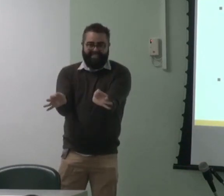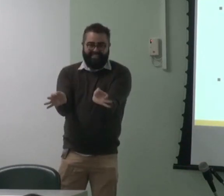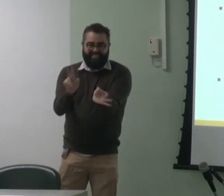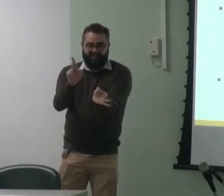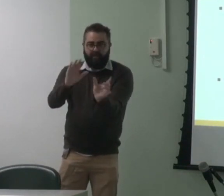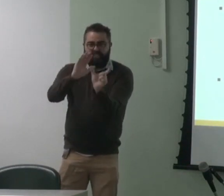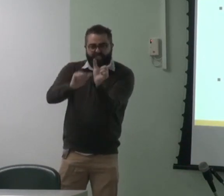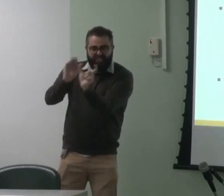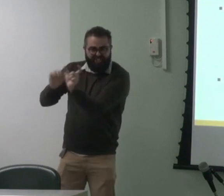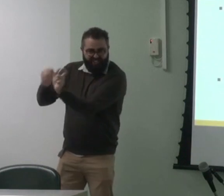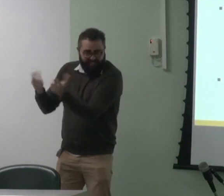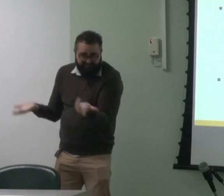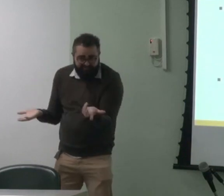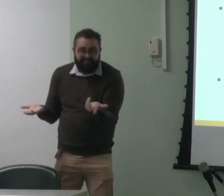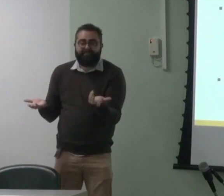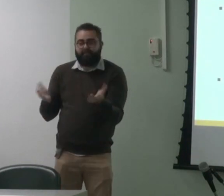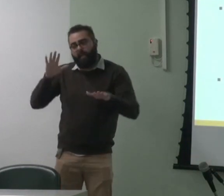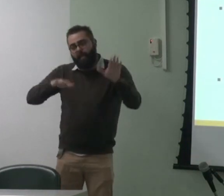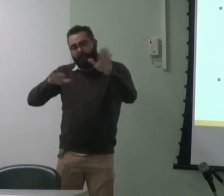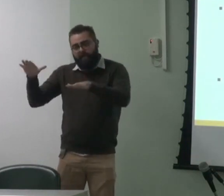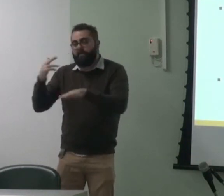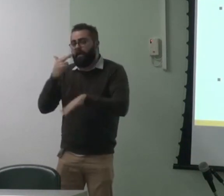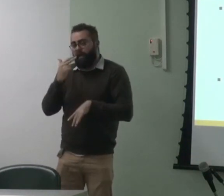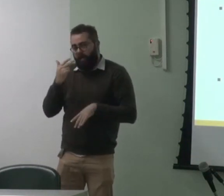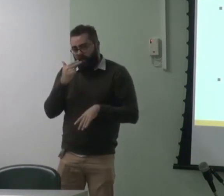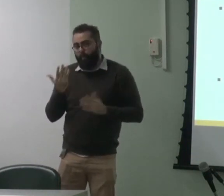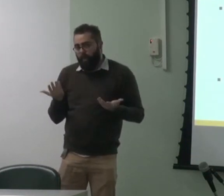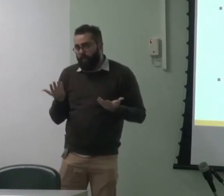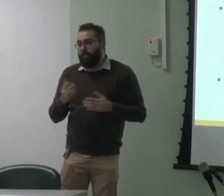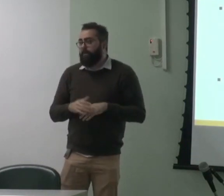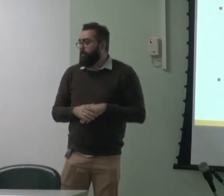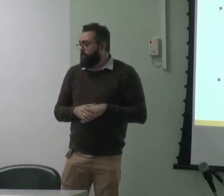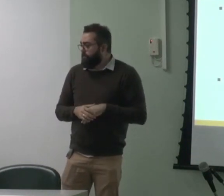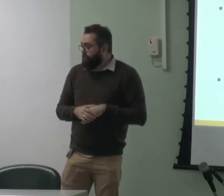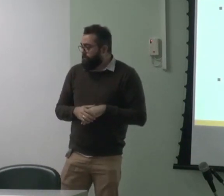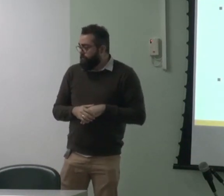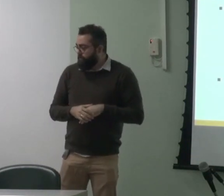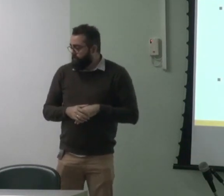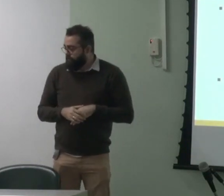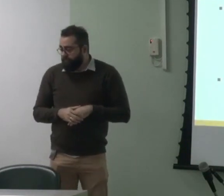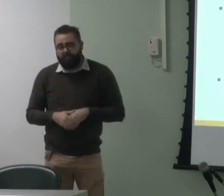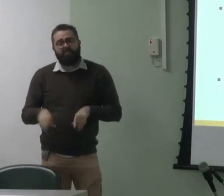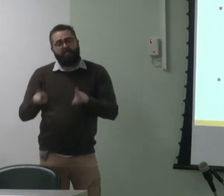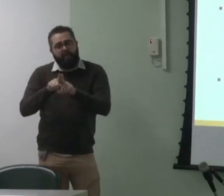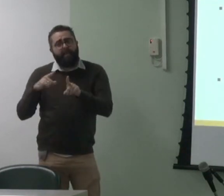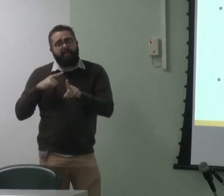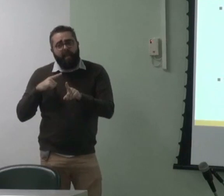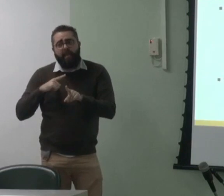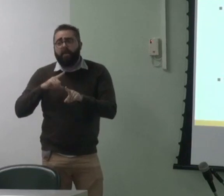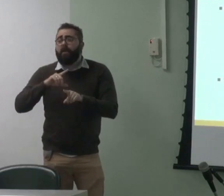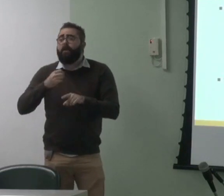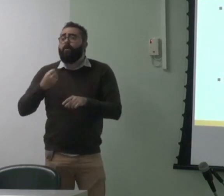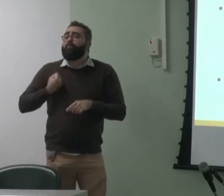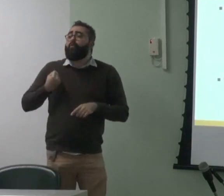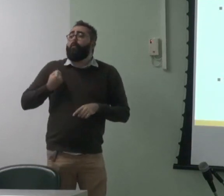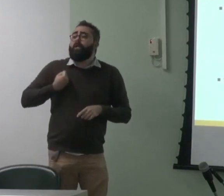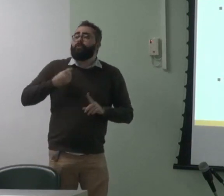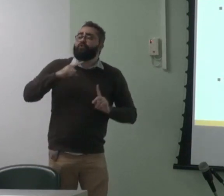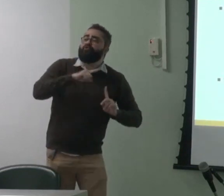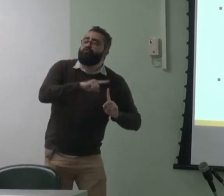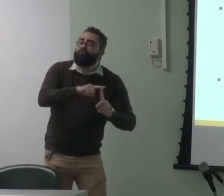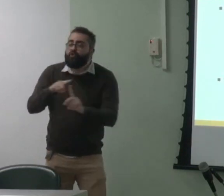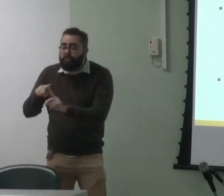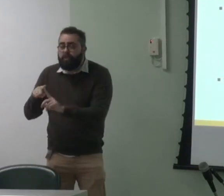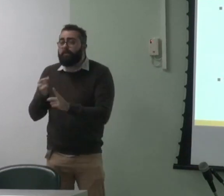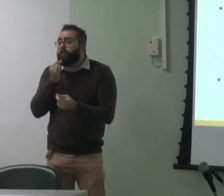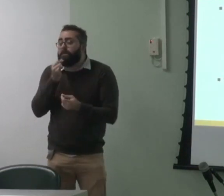So if we have a particular number of types, so we expect in a morphologically rich language that